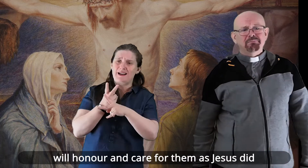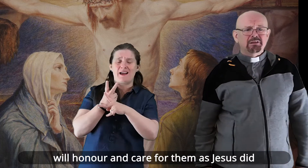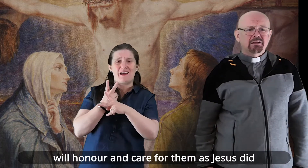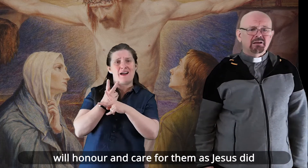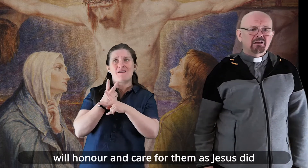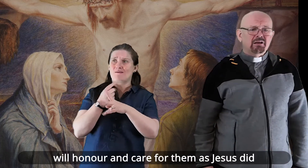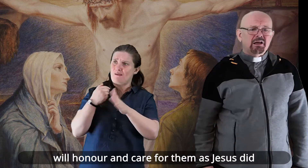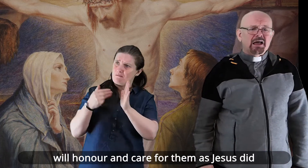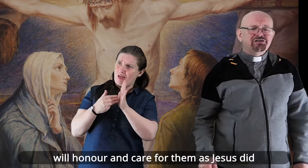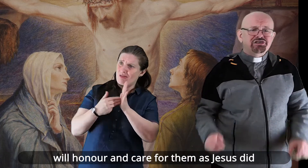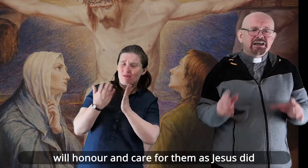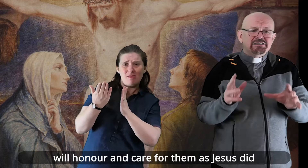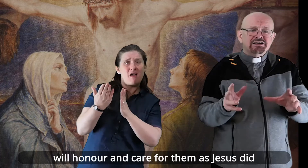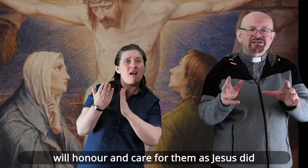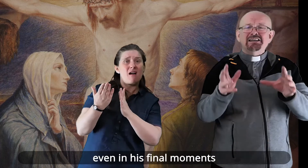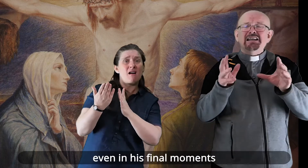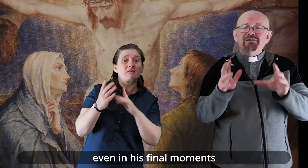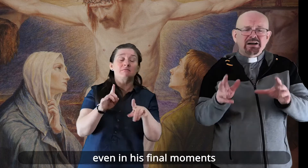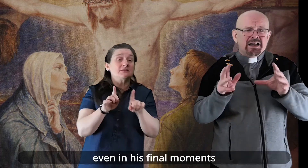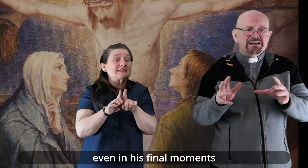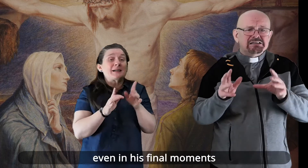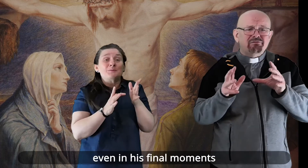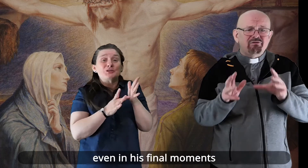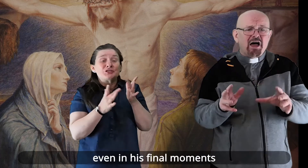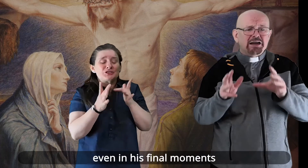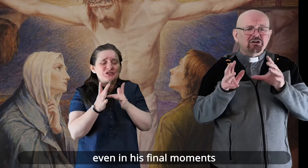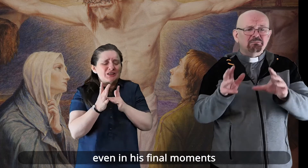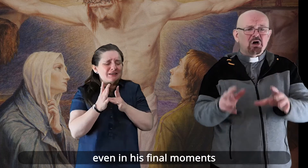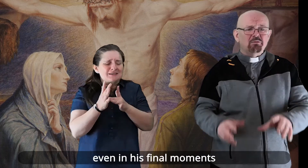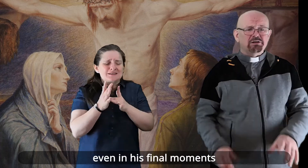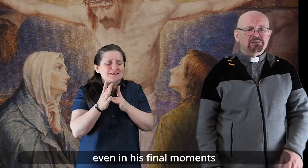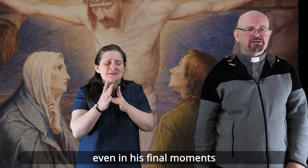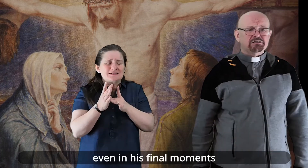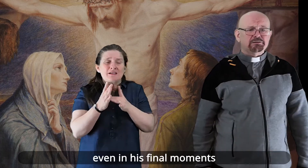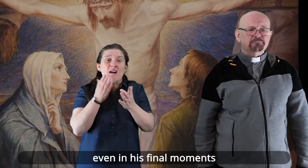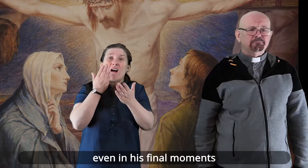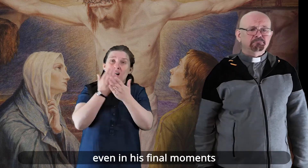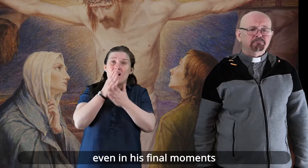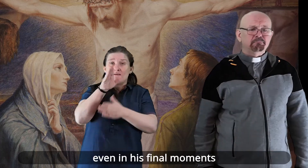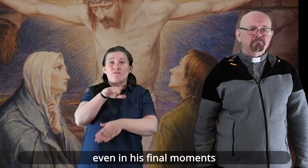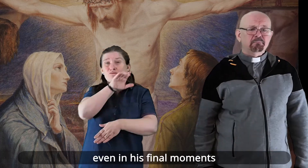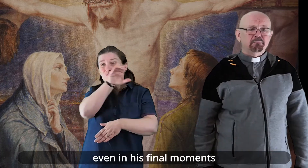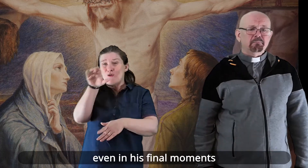them, as Jesus did even in his final moments.